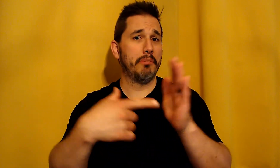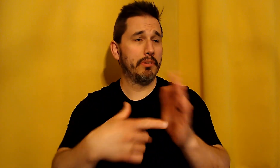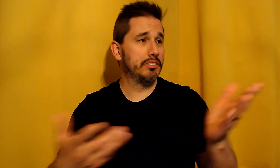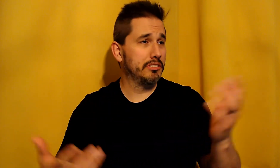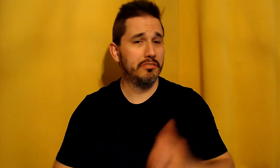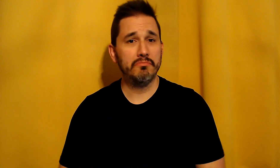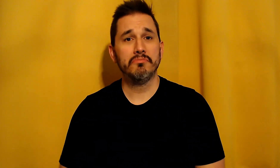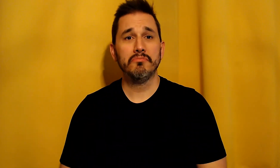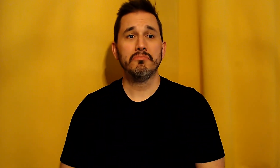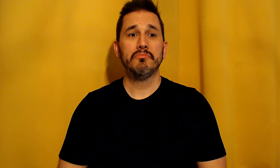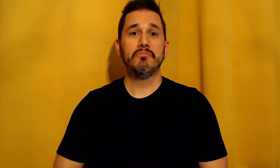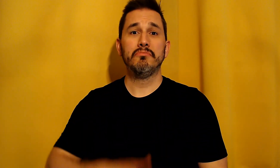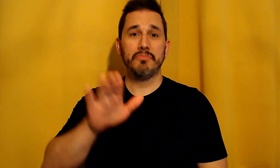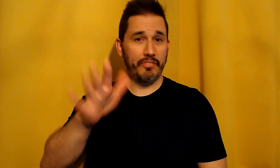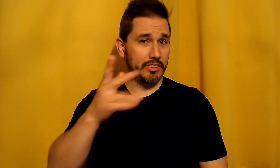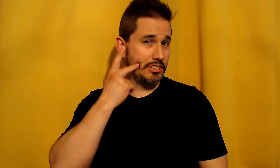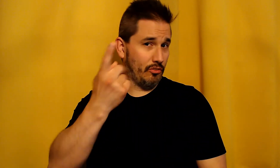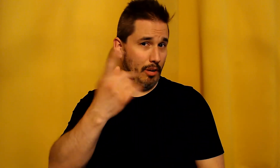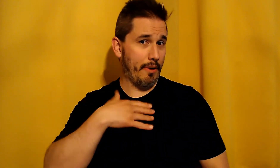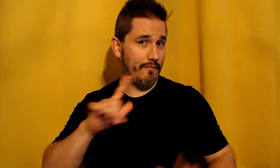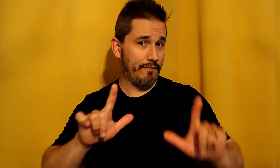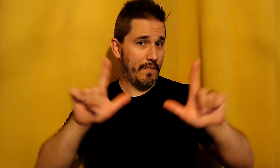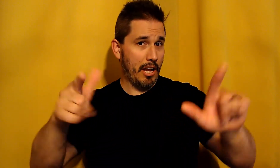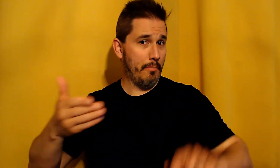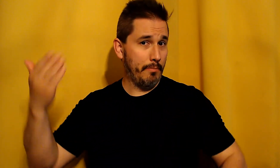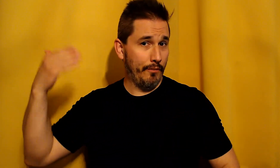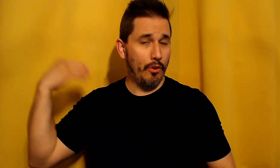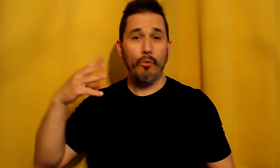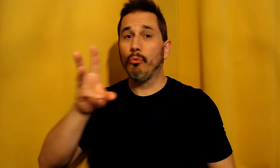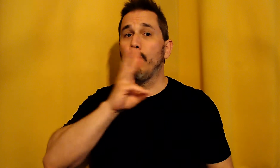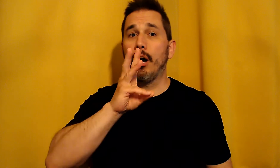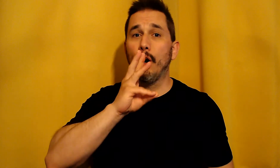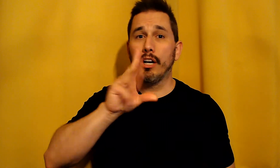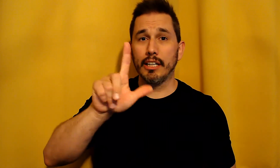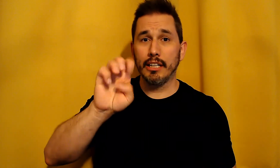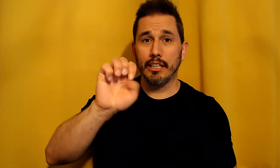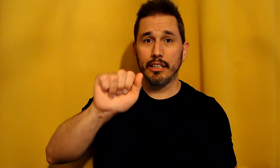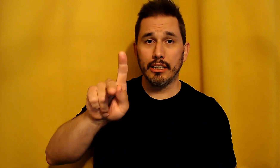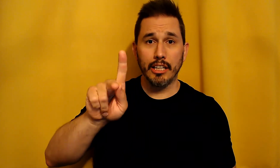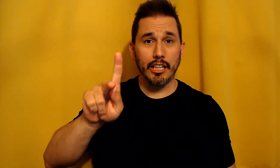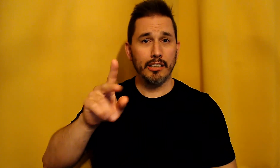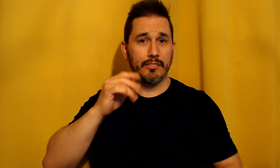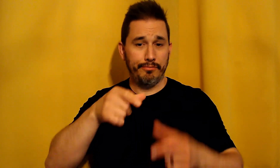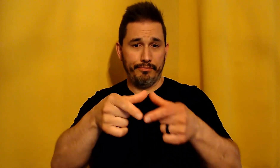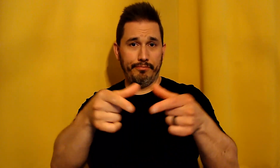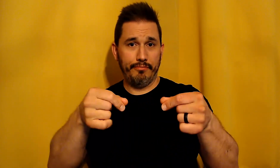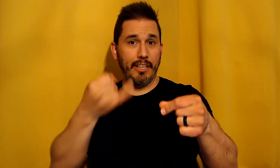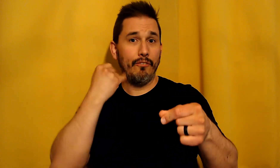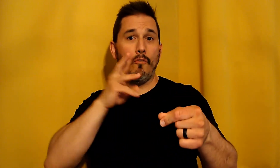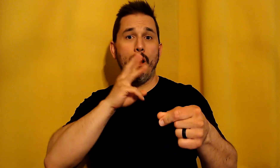few different examples of how you could use this. You might have seen a vlog that I've made before about a water leak sensor.